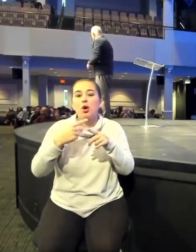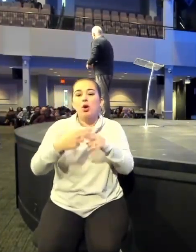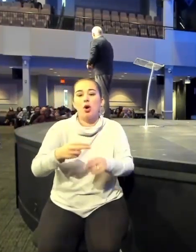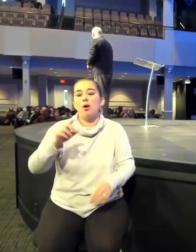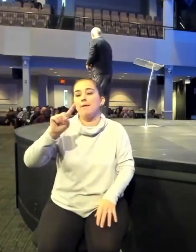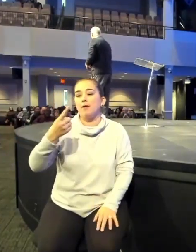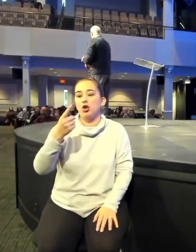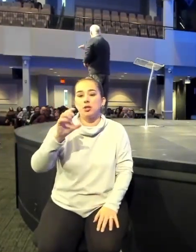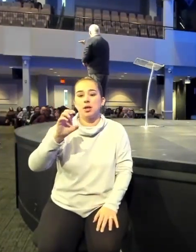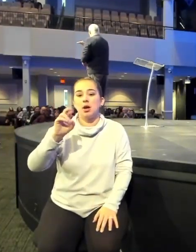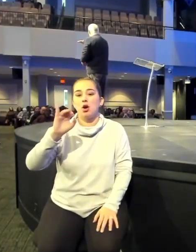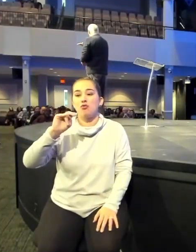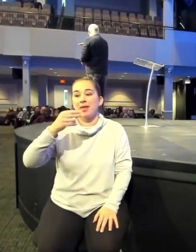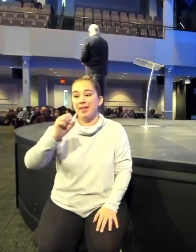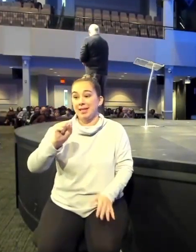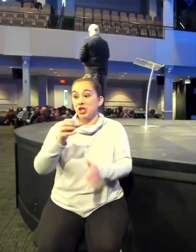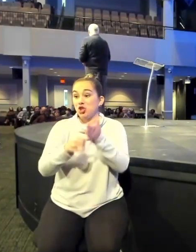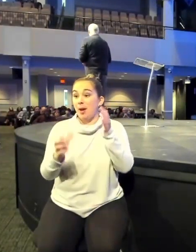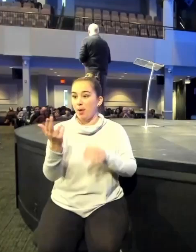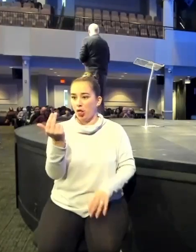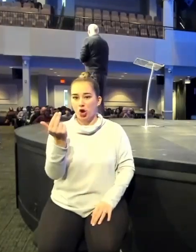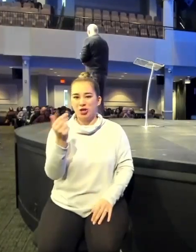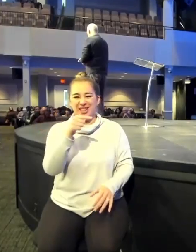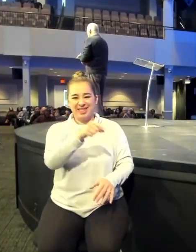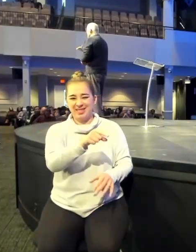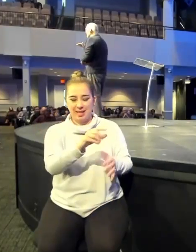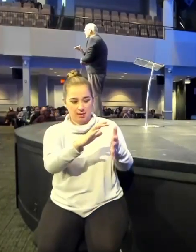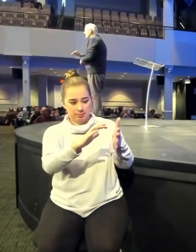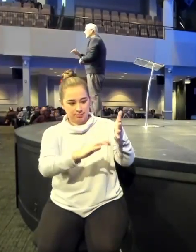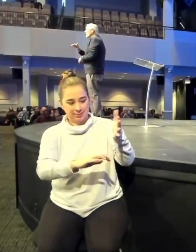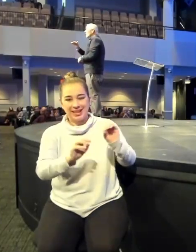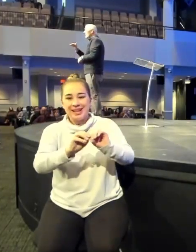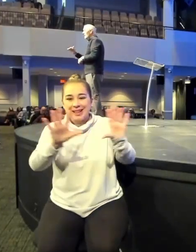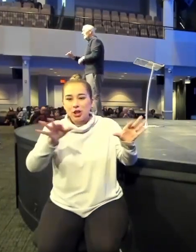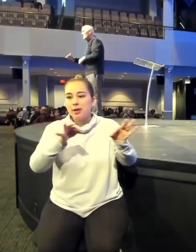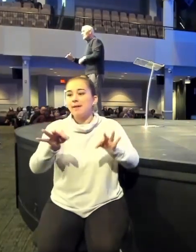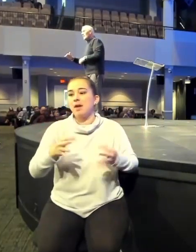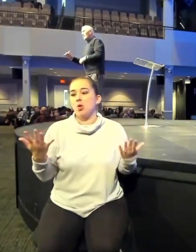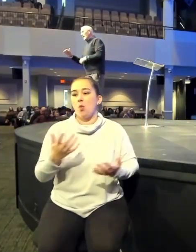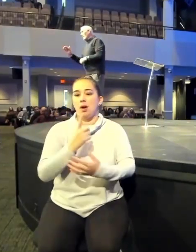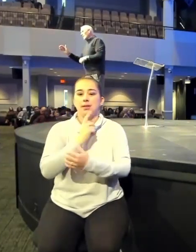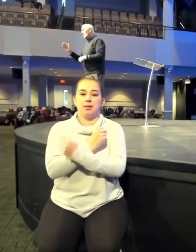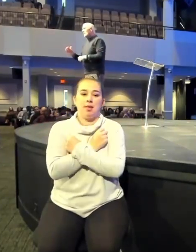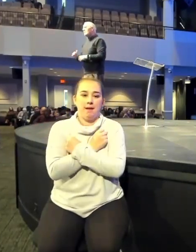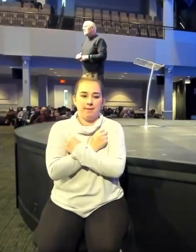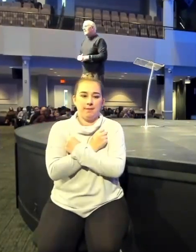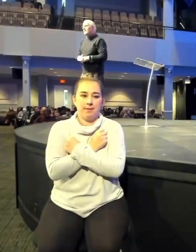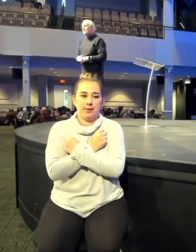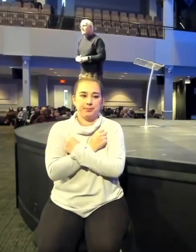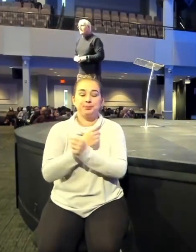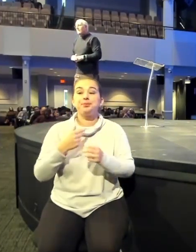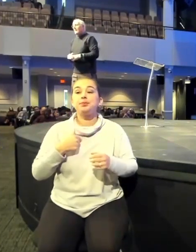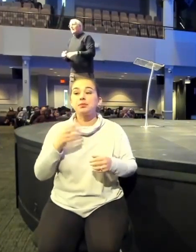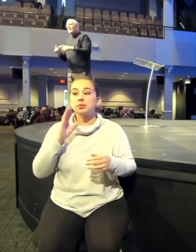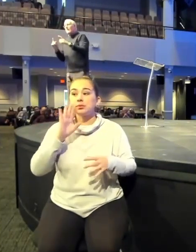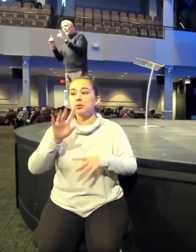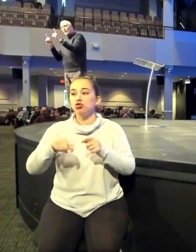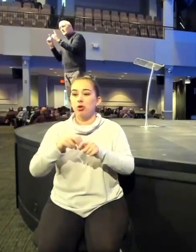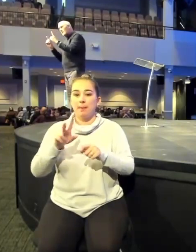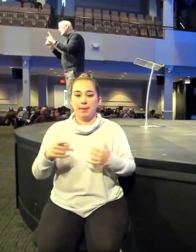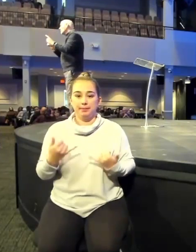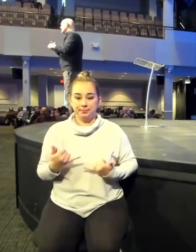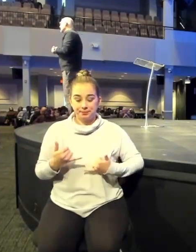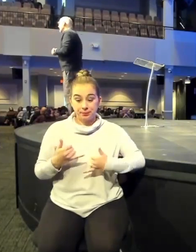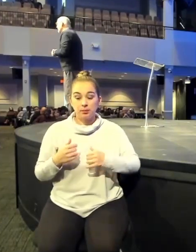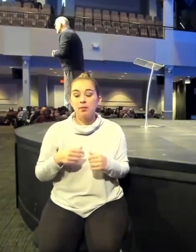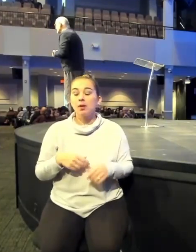Corinthians 13 that lays out for us clearly what love is. And I will conclude with this. Dear ones,